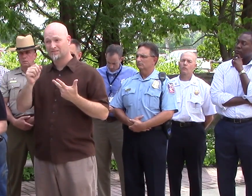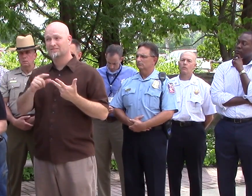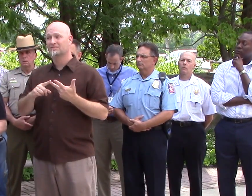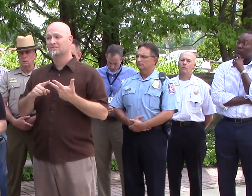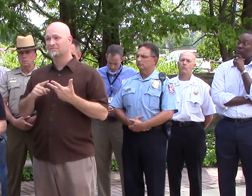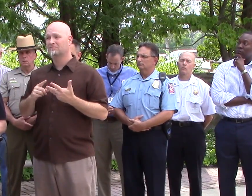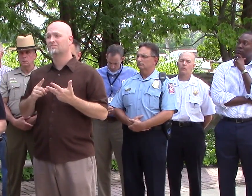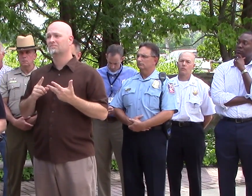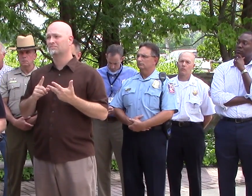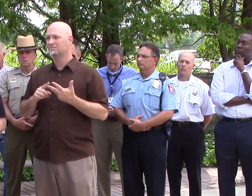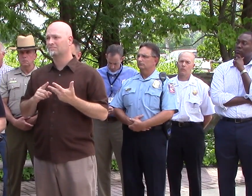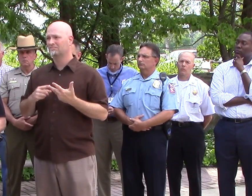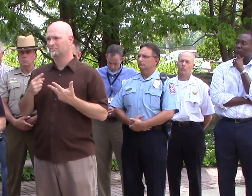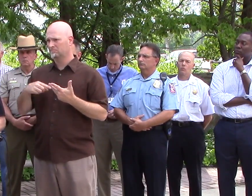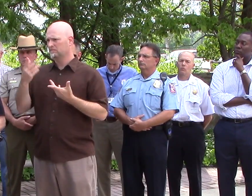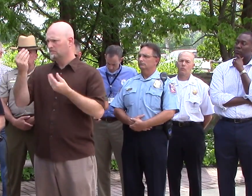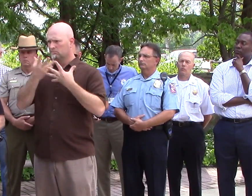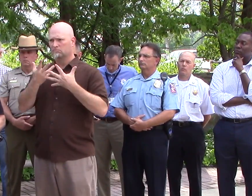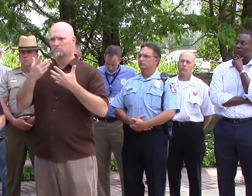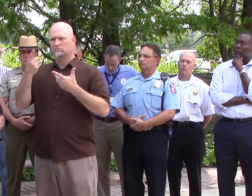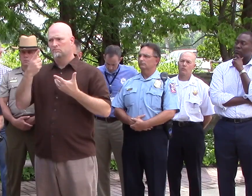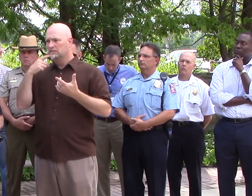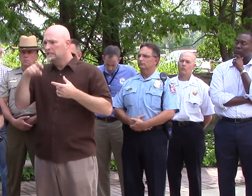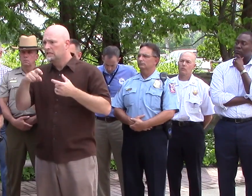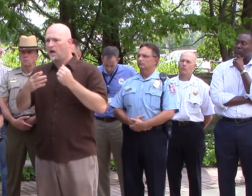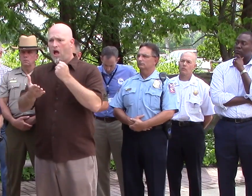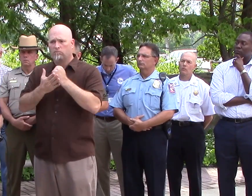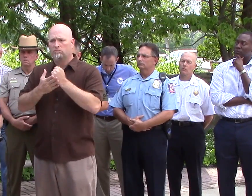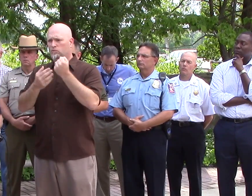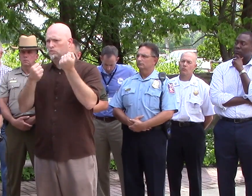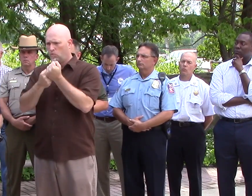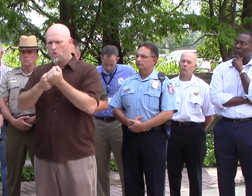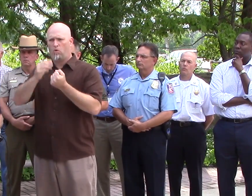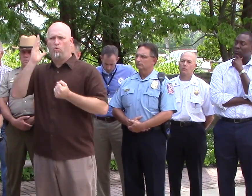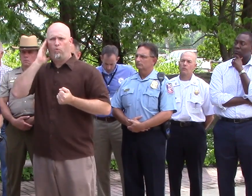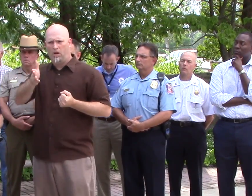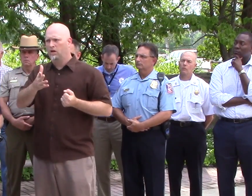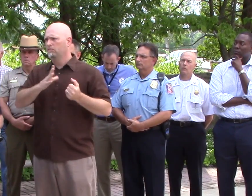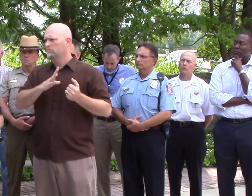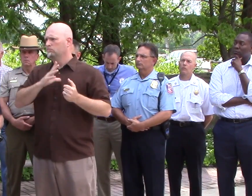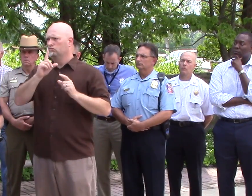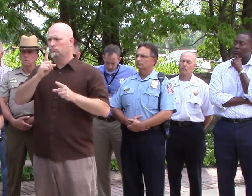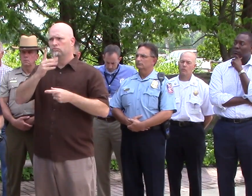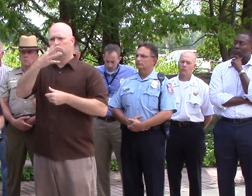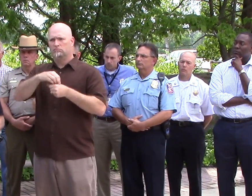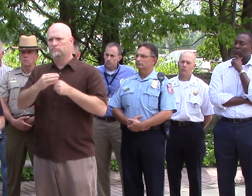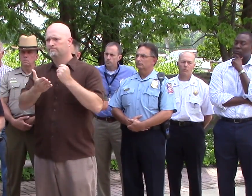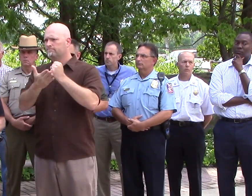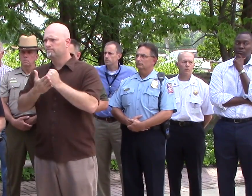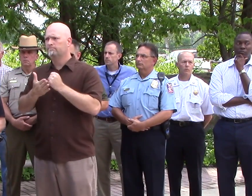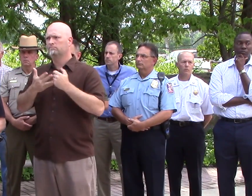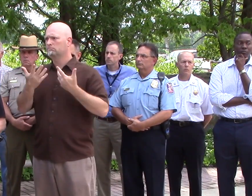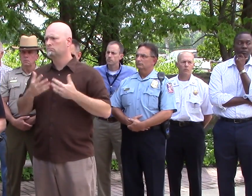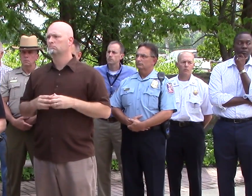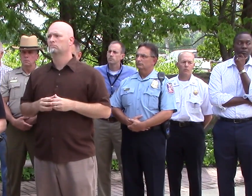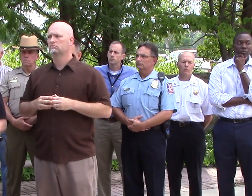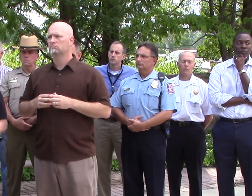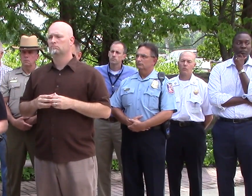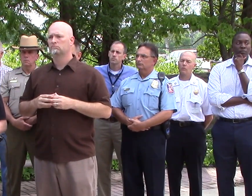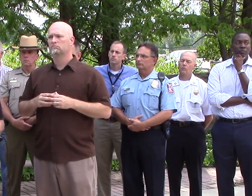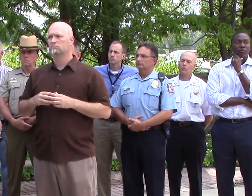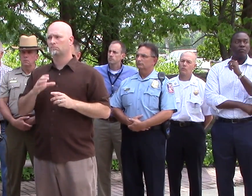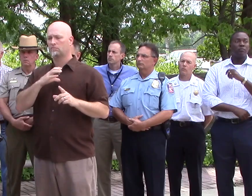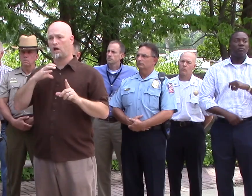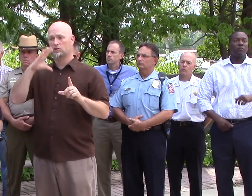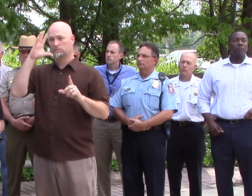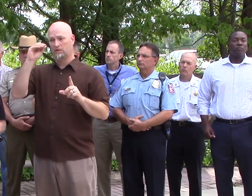resources they have at their disposal are at our disposal. Congressman Cummings has let us know that he will work hard to make sure that we